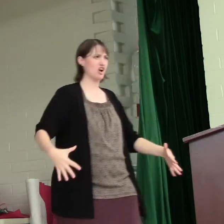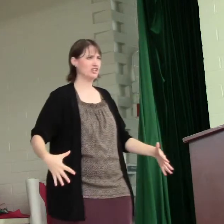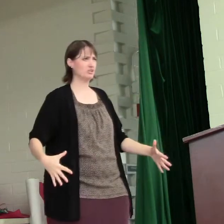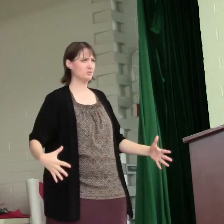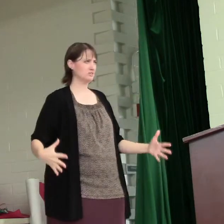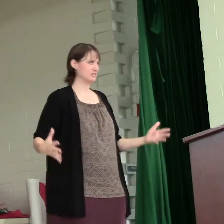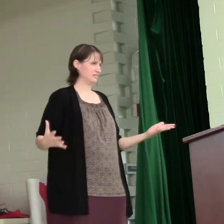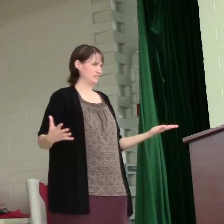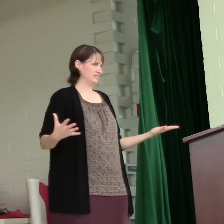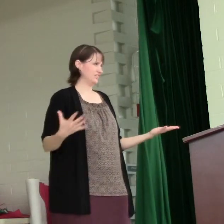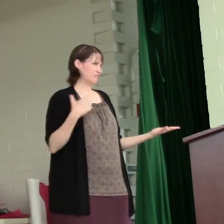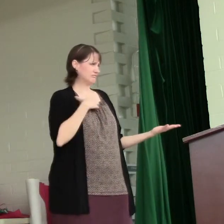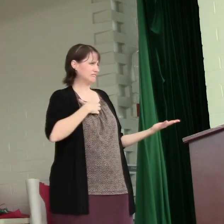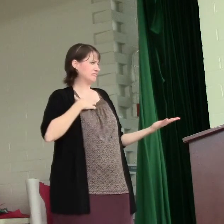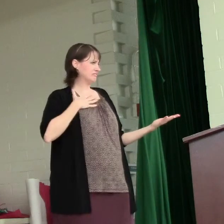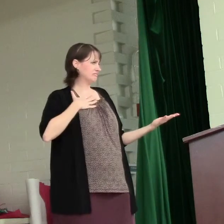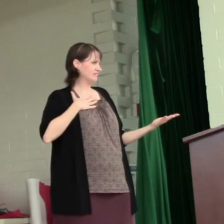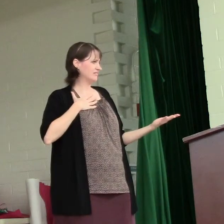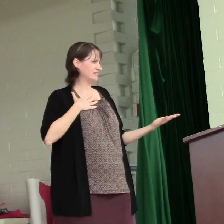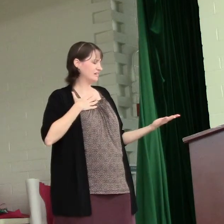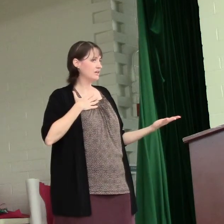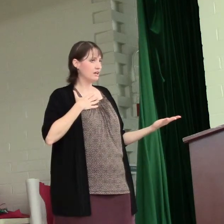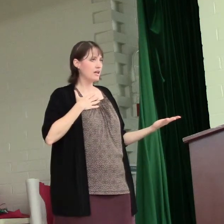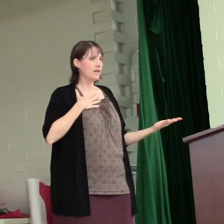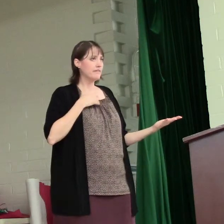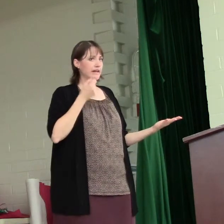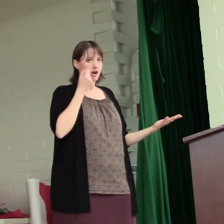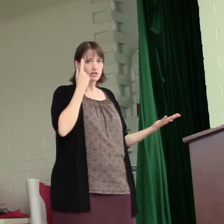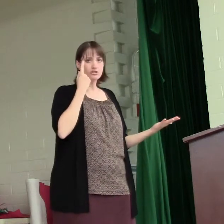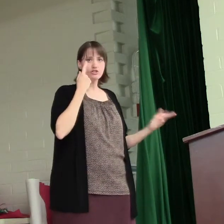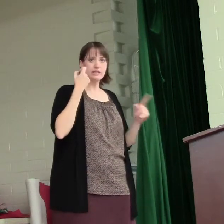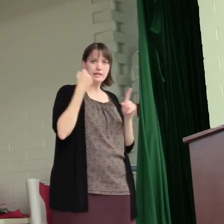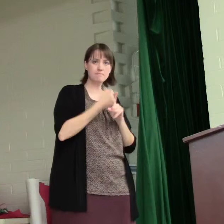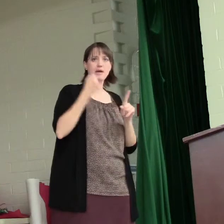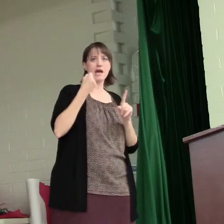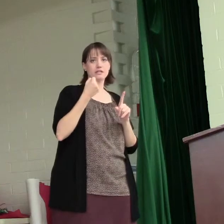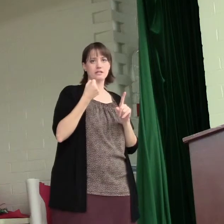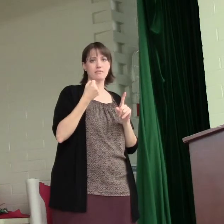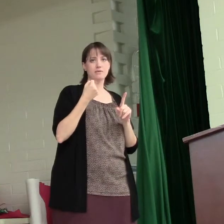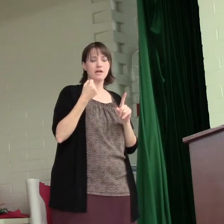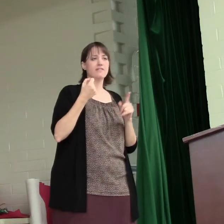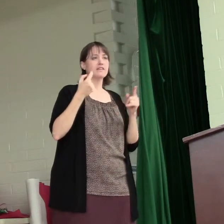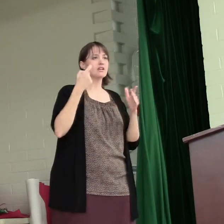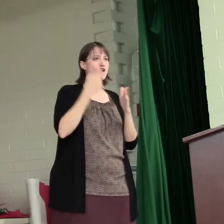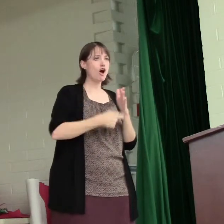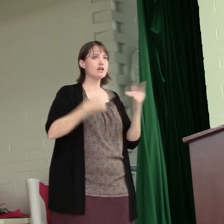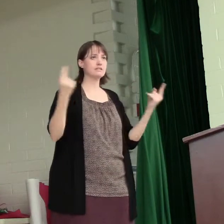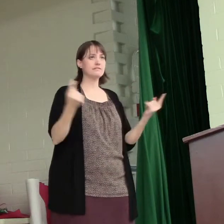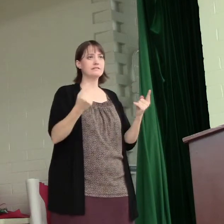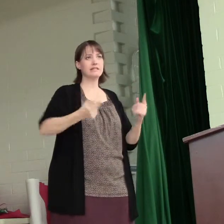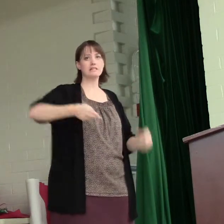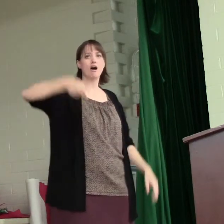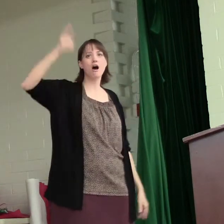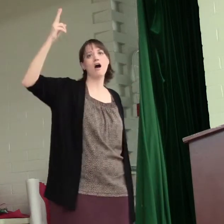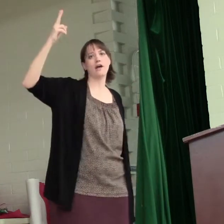you. You know, they understood the impact of it, that the cost of sin is high.